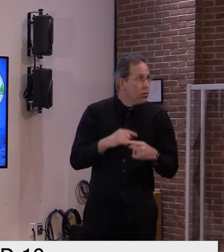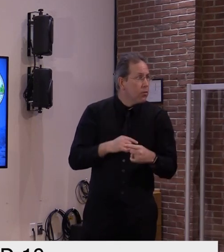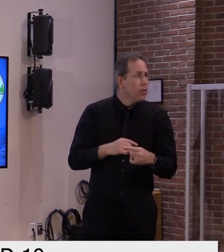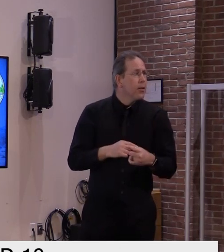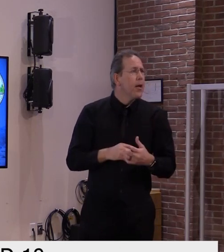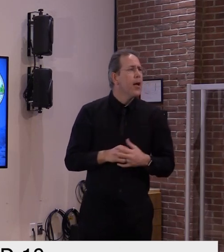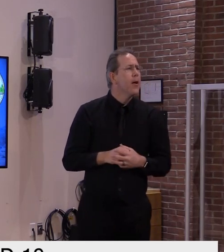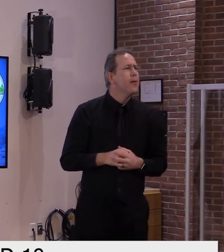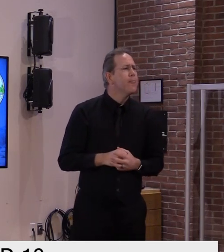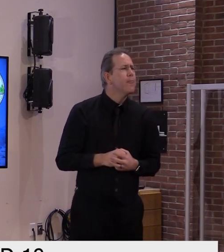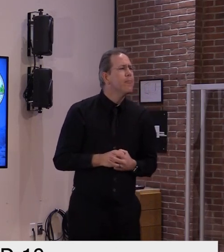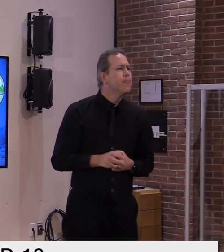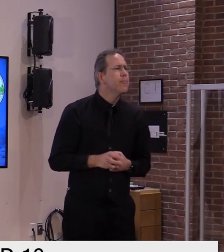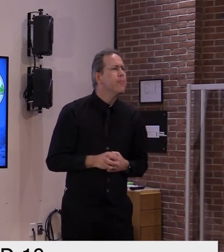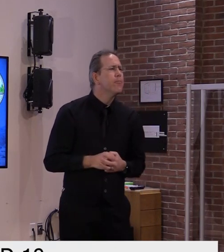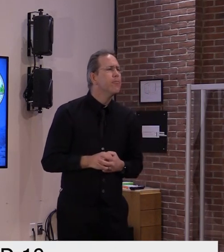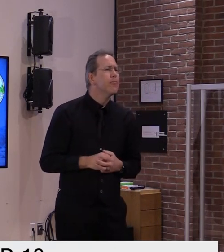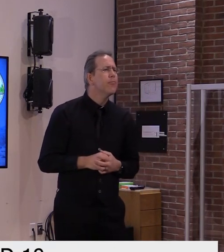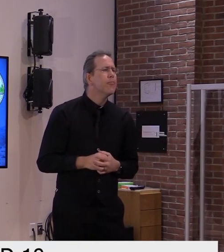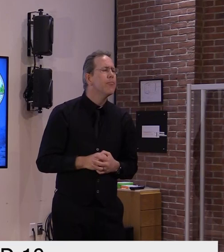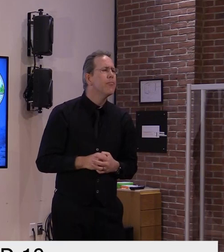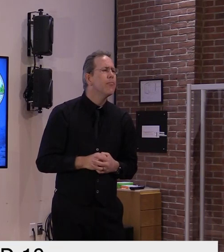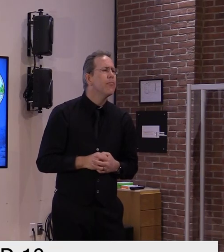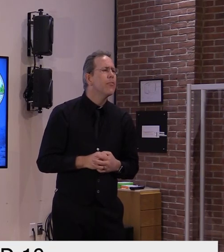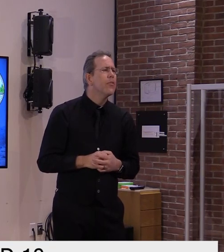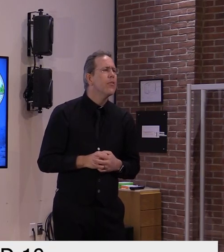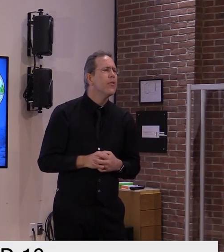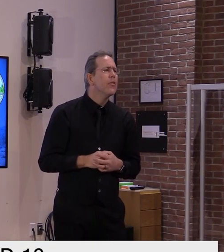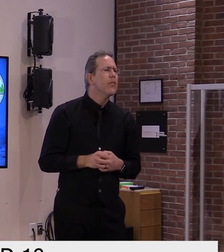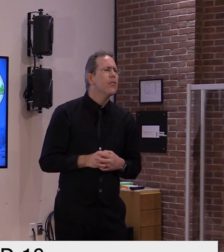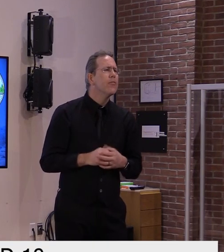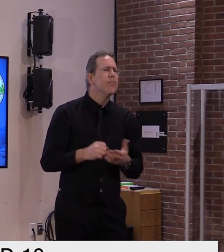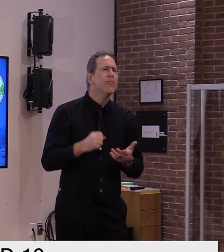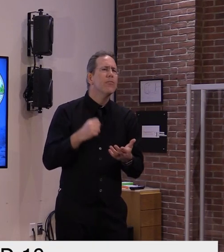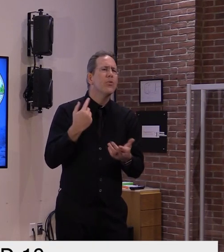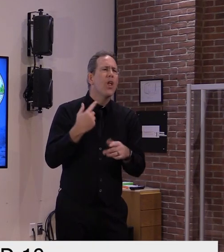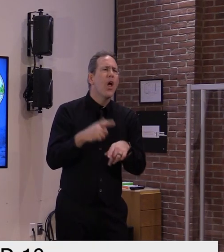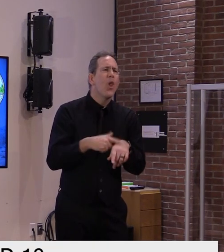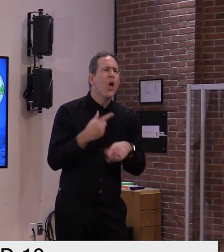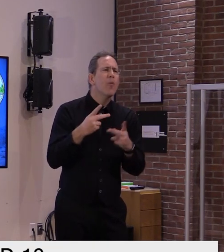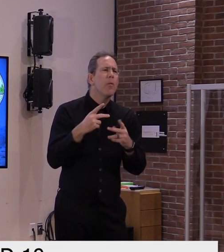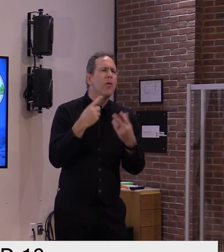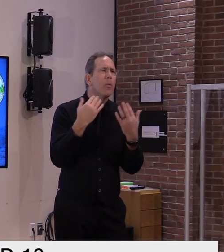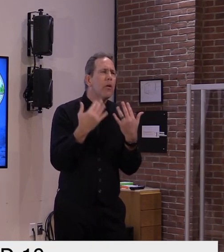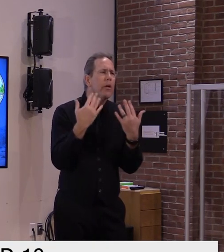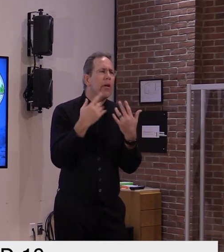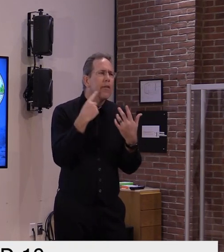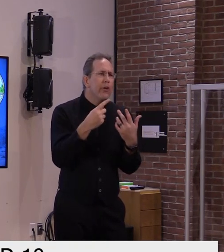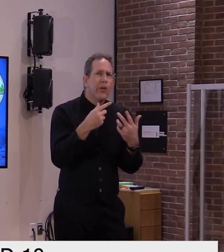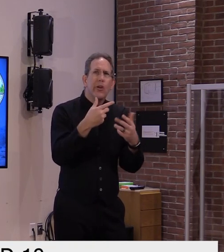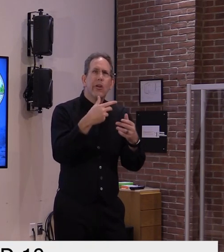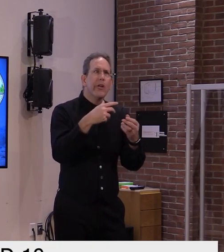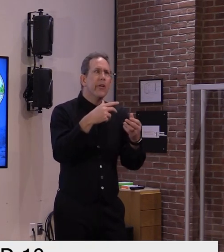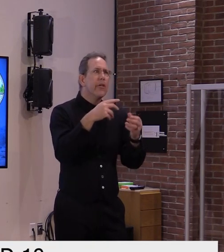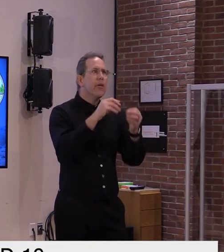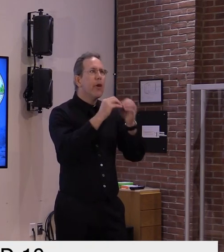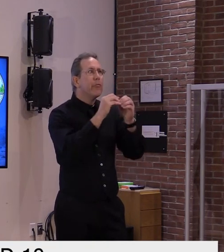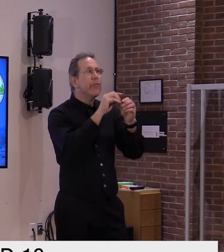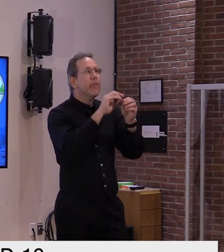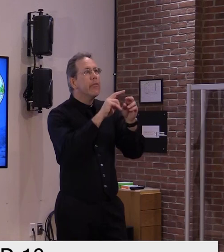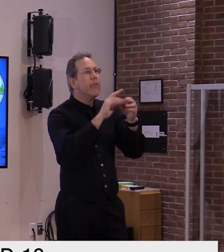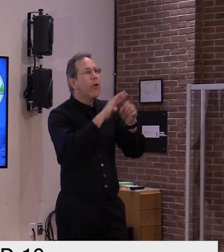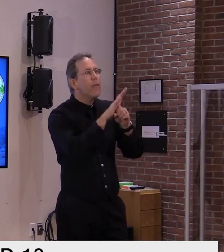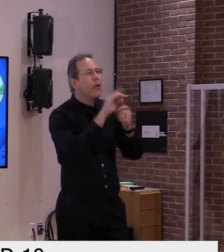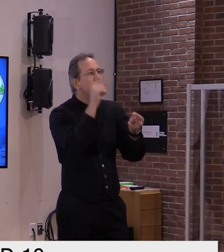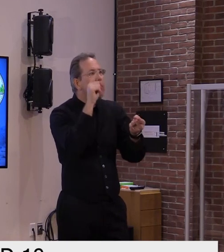would be, but those cases in the long-term care facilities would drop down to, well, I don't know, almost zero? Oh, yeah. How long